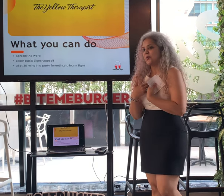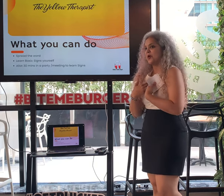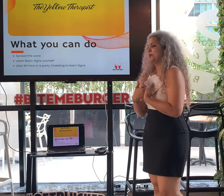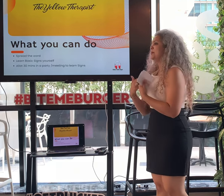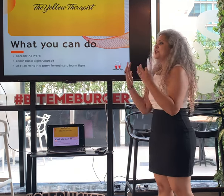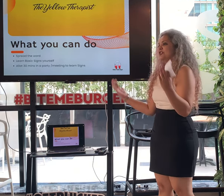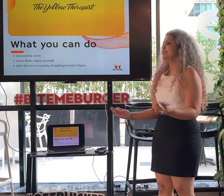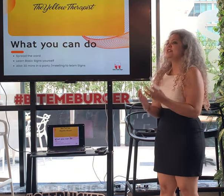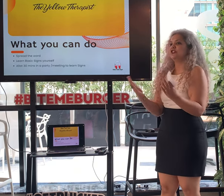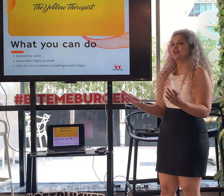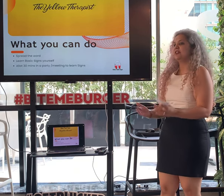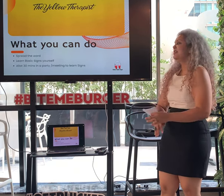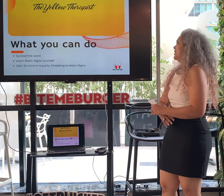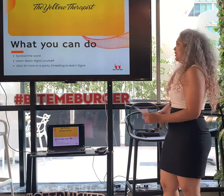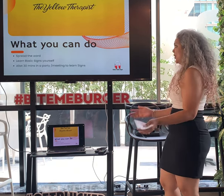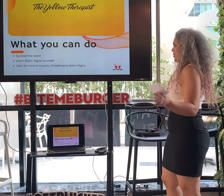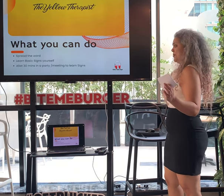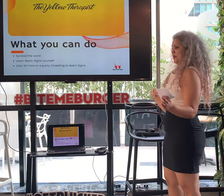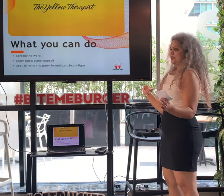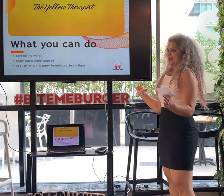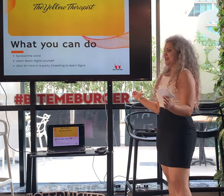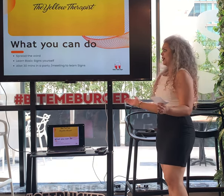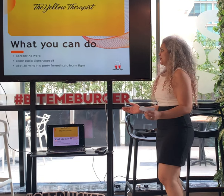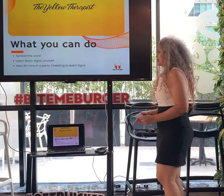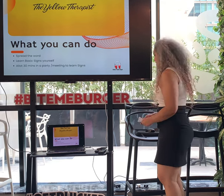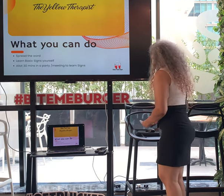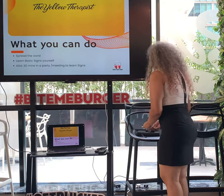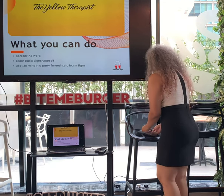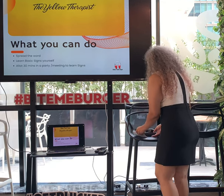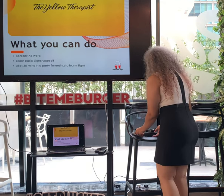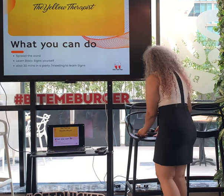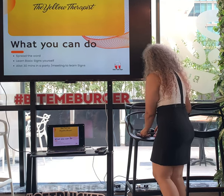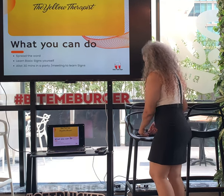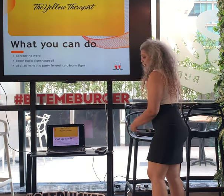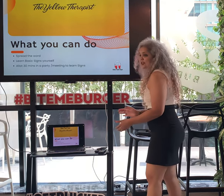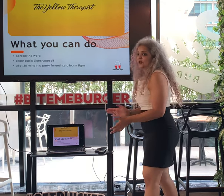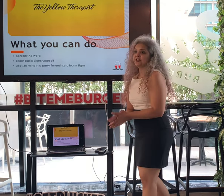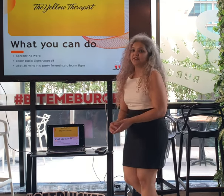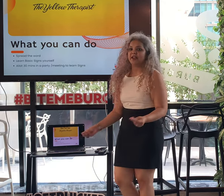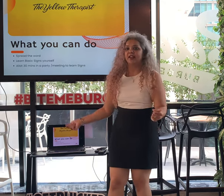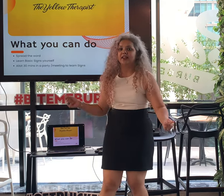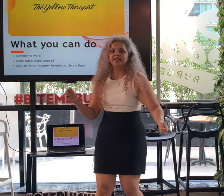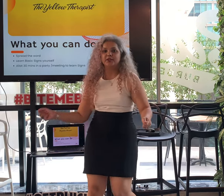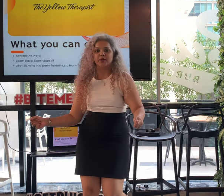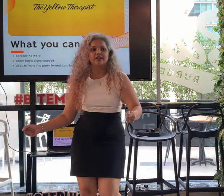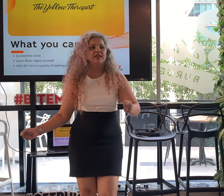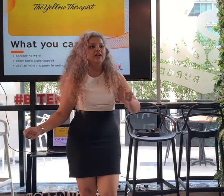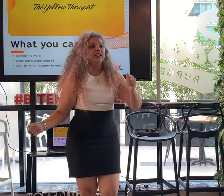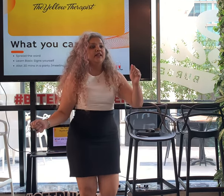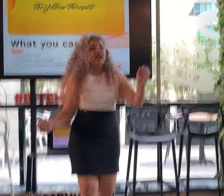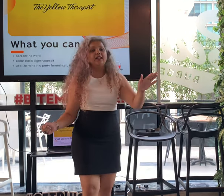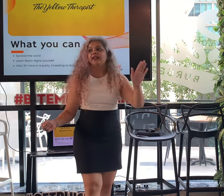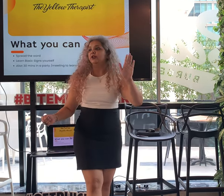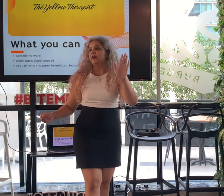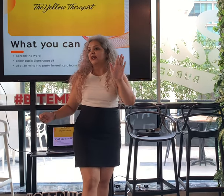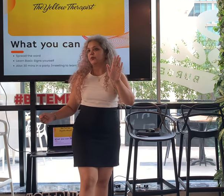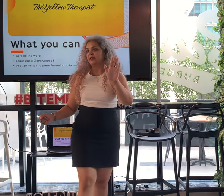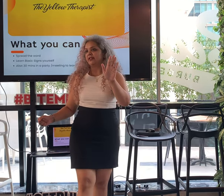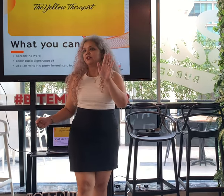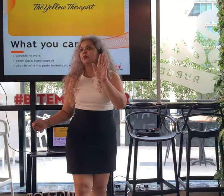about me. But just in general. Talk about sign language. Learn the basic signs yourself. Yala. Let's do it. The hand that you are right with. Is your